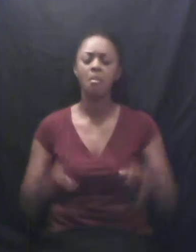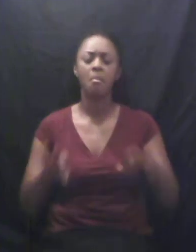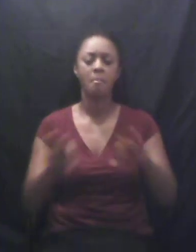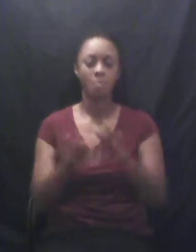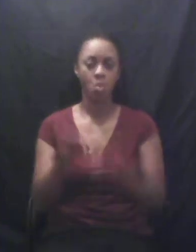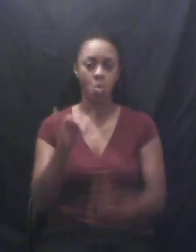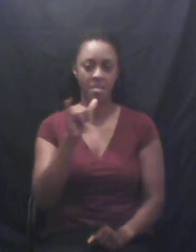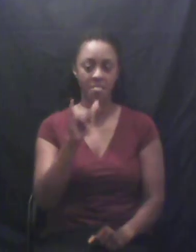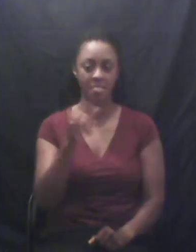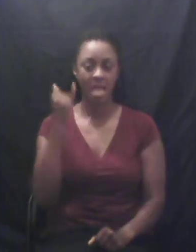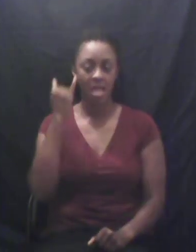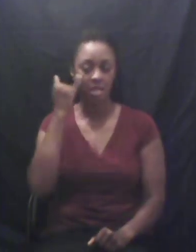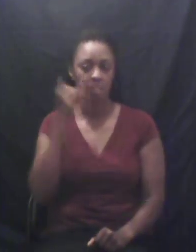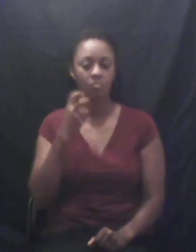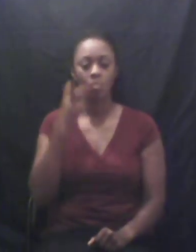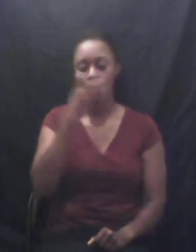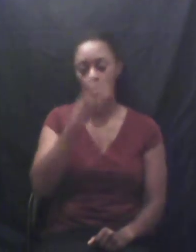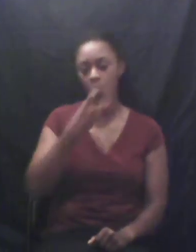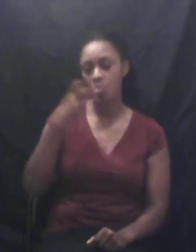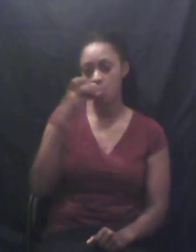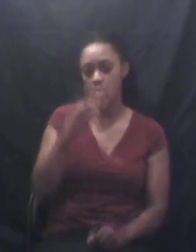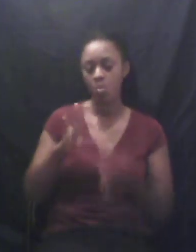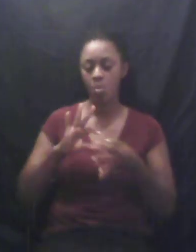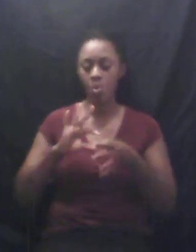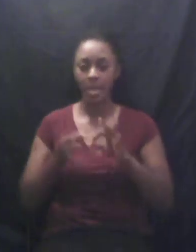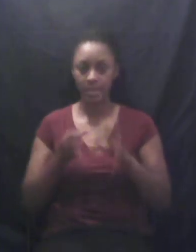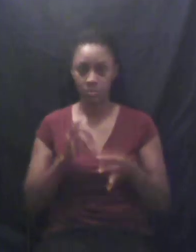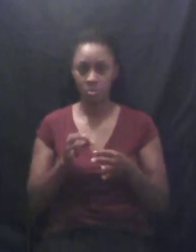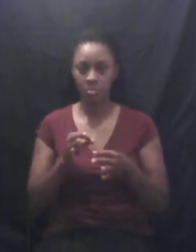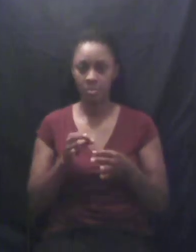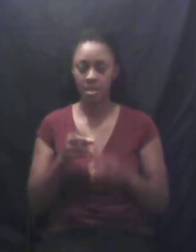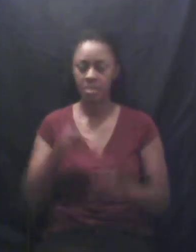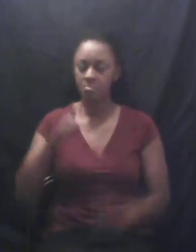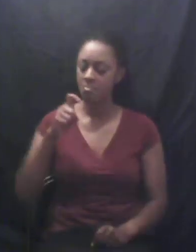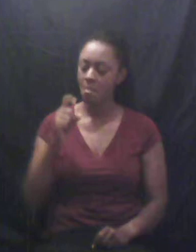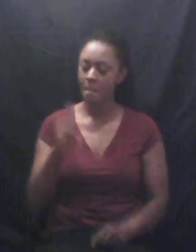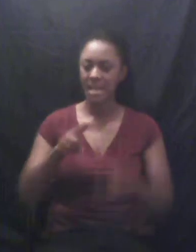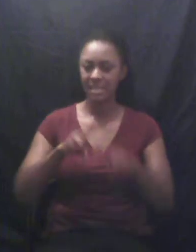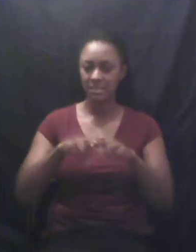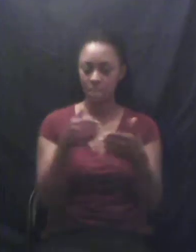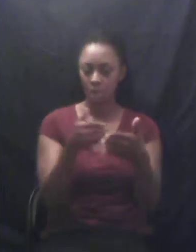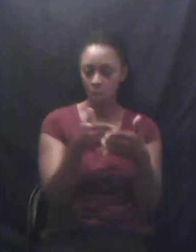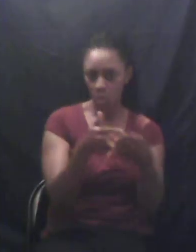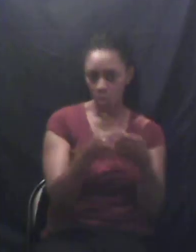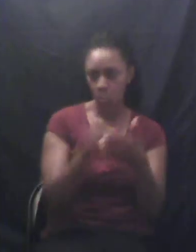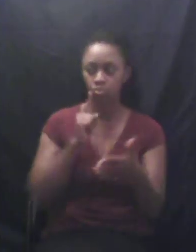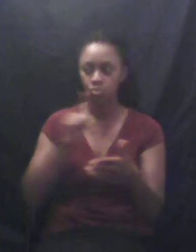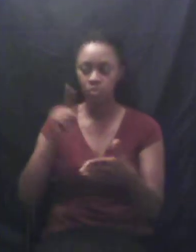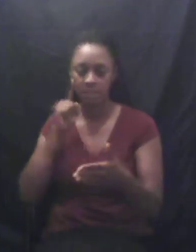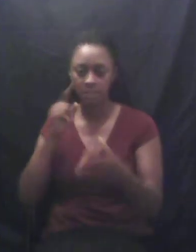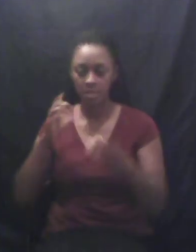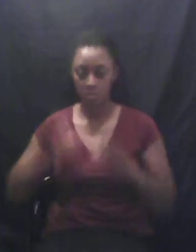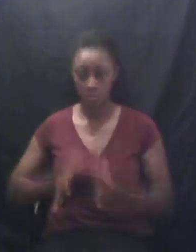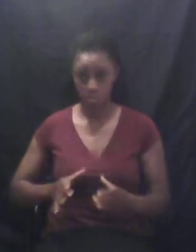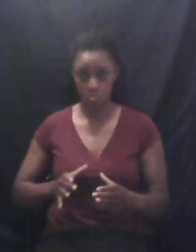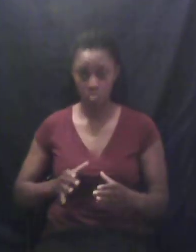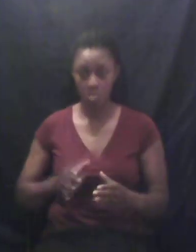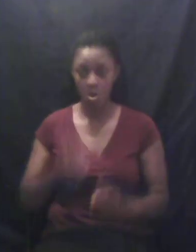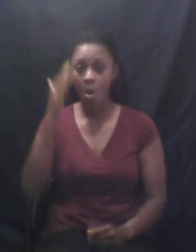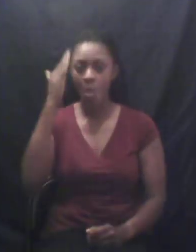them again so they can read your lips. A little bit different than signing on stage. You